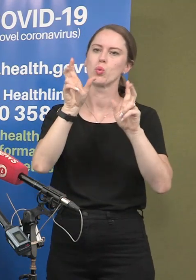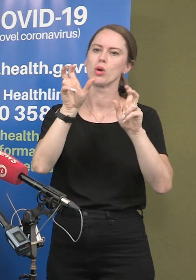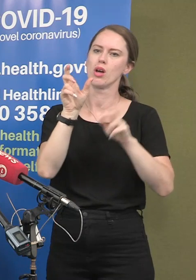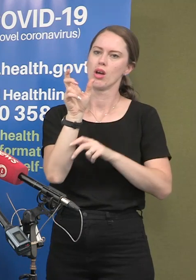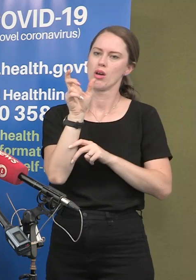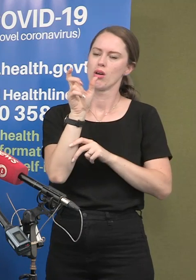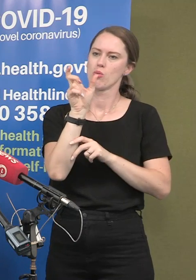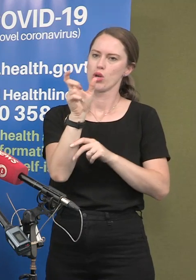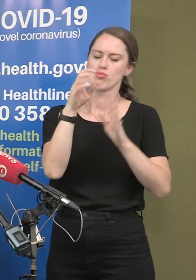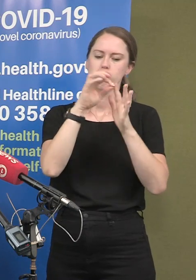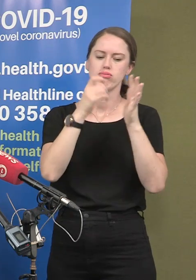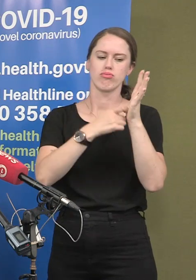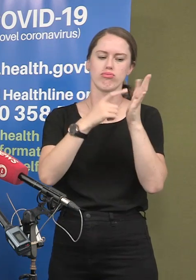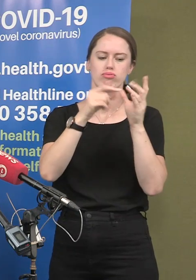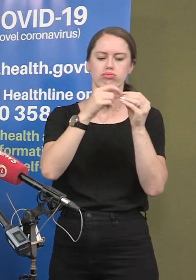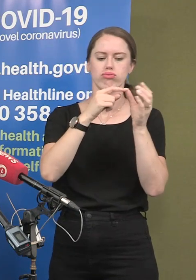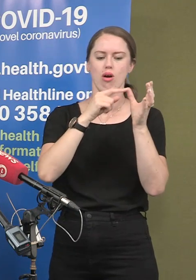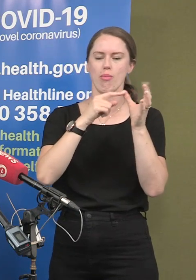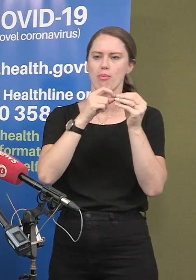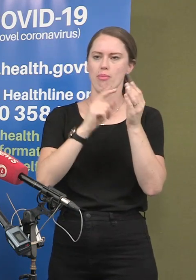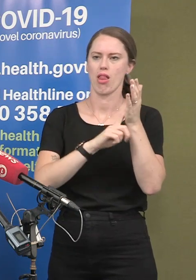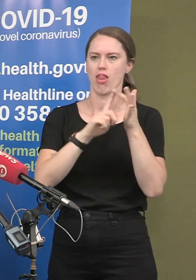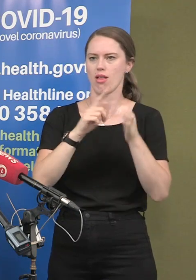case. So basically, all the